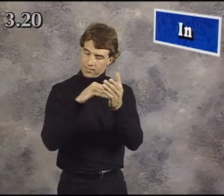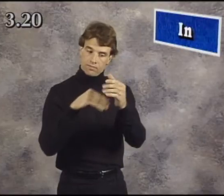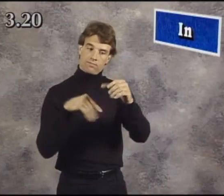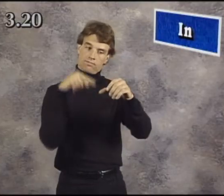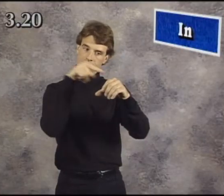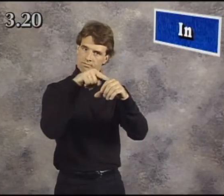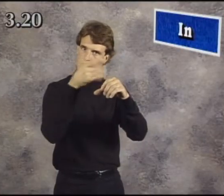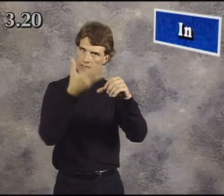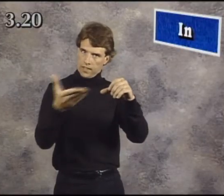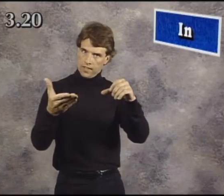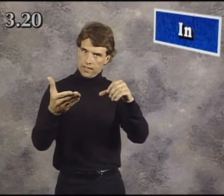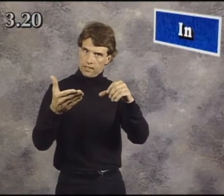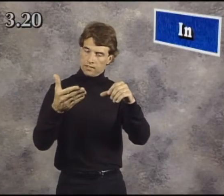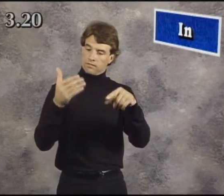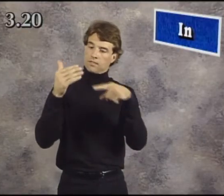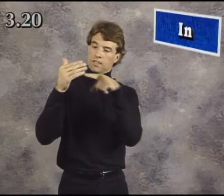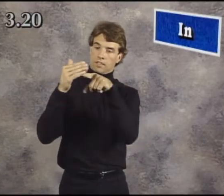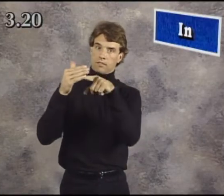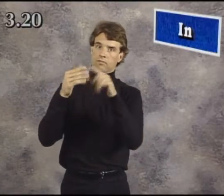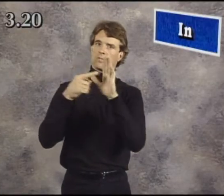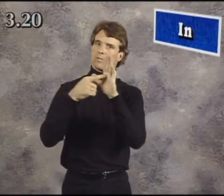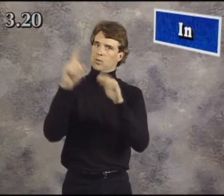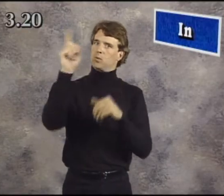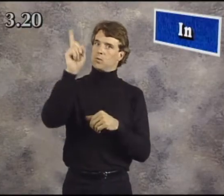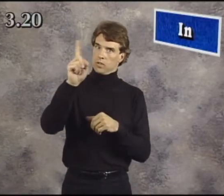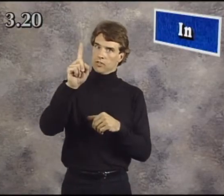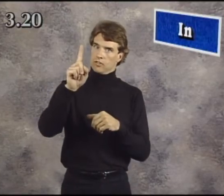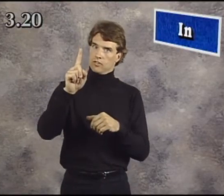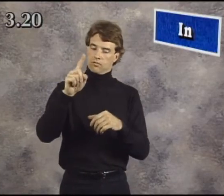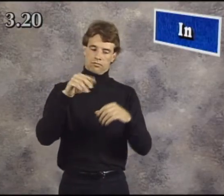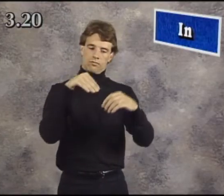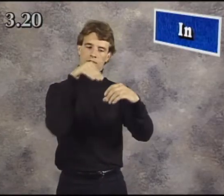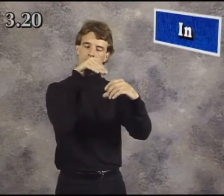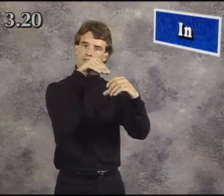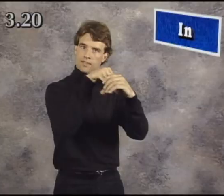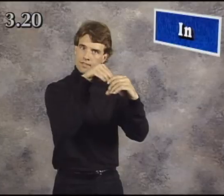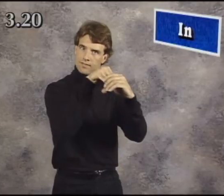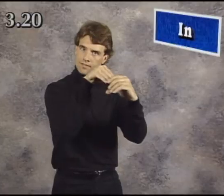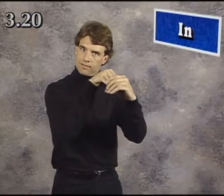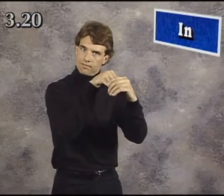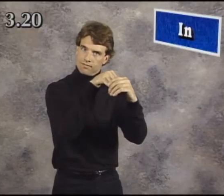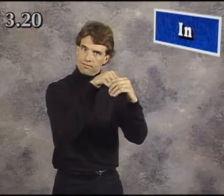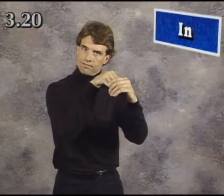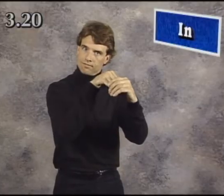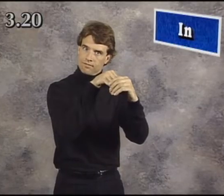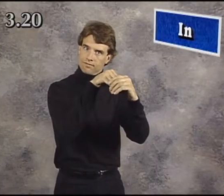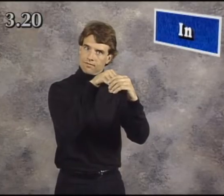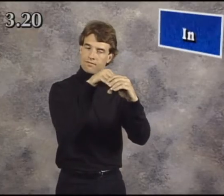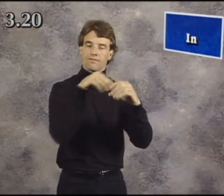Once again, this sign shows where something is. In.